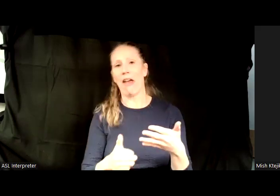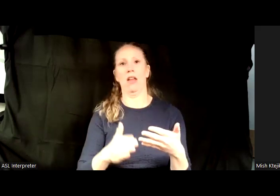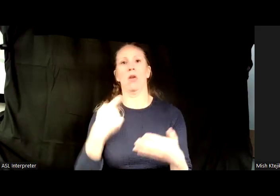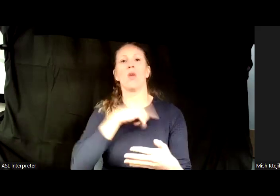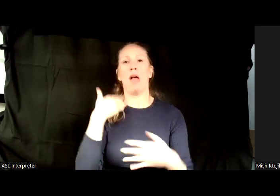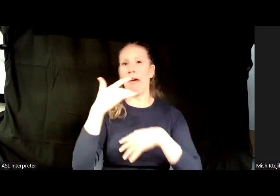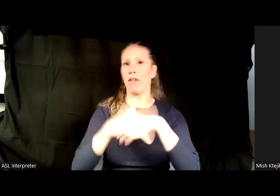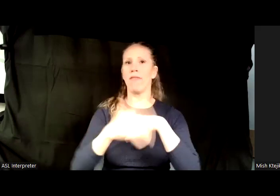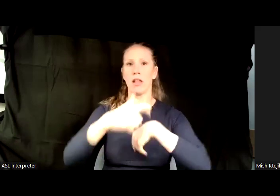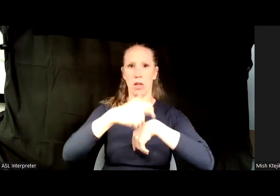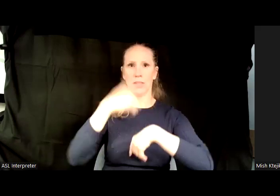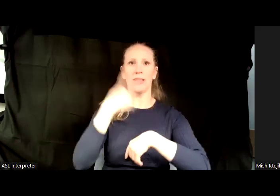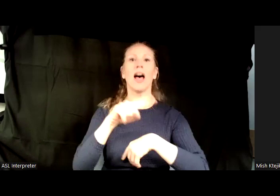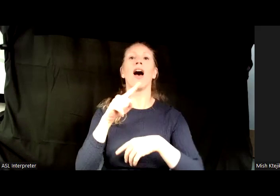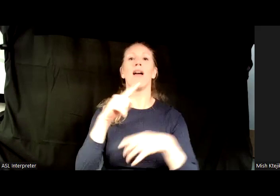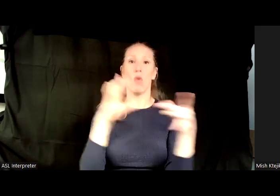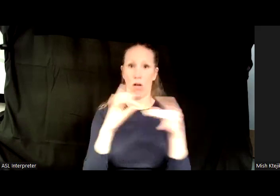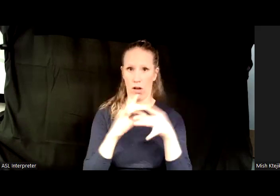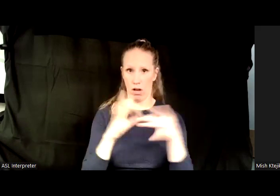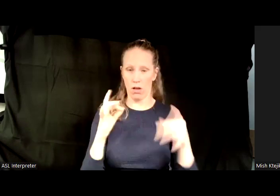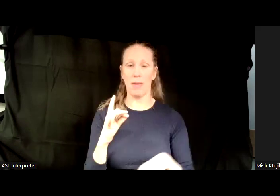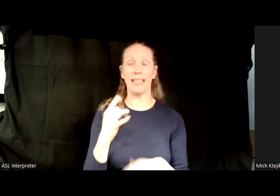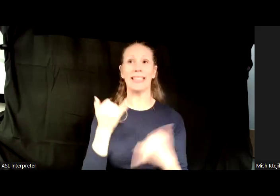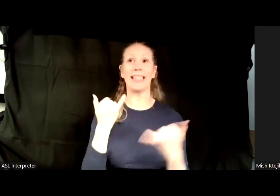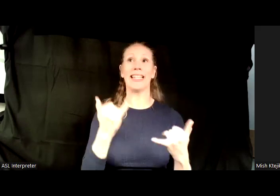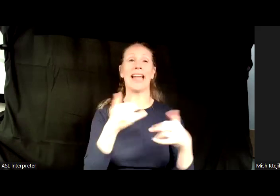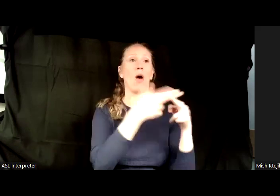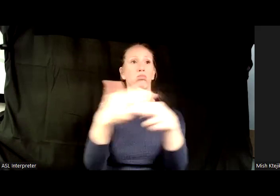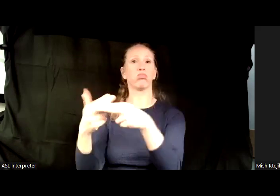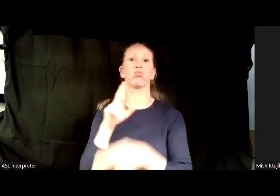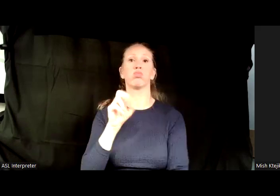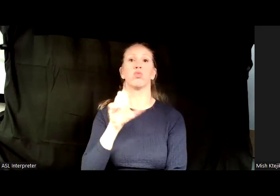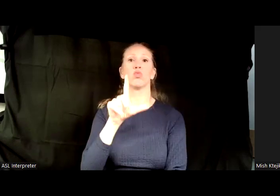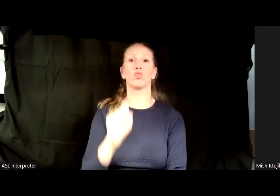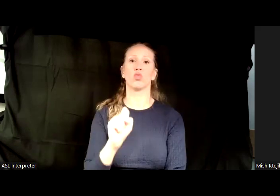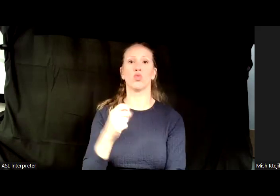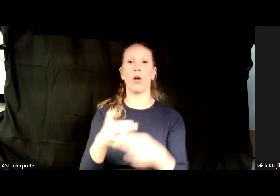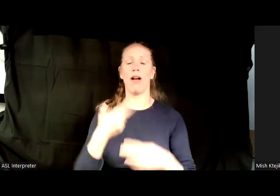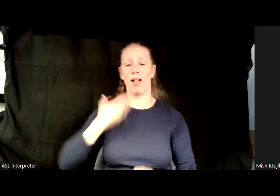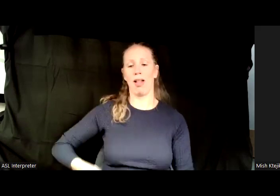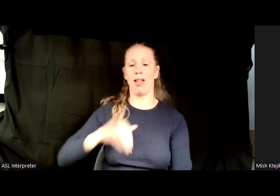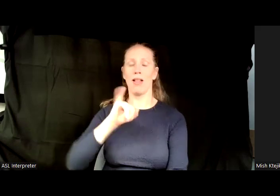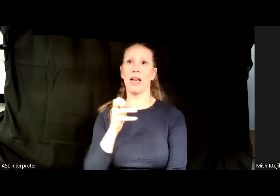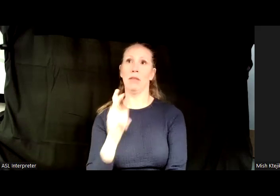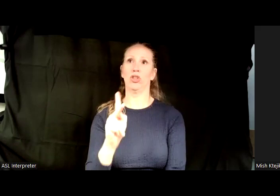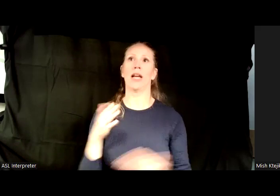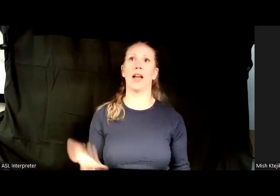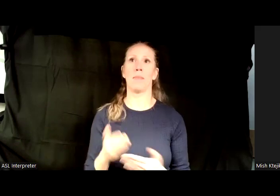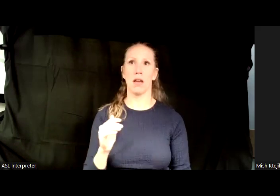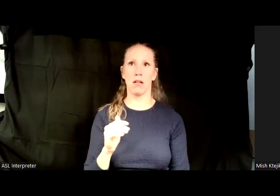public comments. So we're going to follow the agenda. Now we need a roll call. I am Jack. I'm